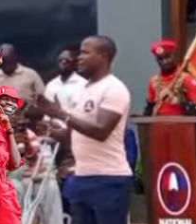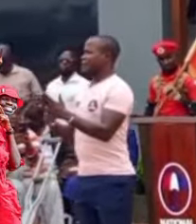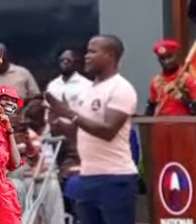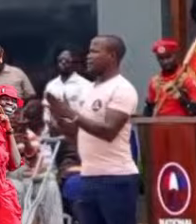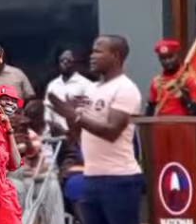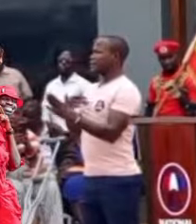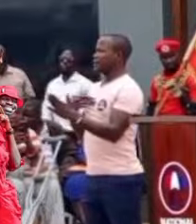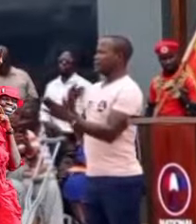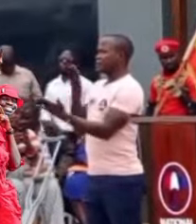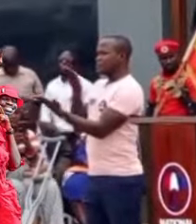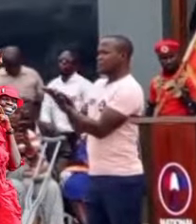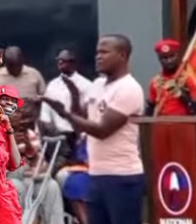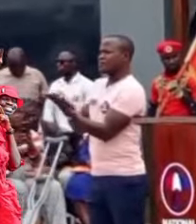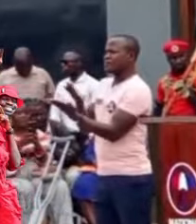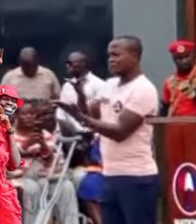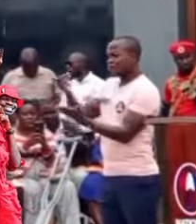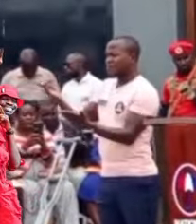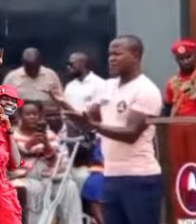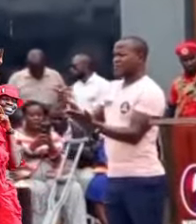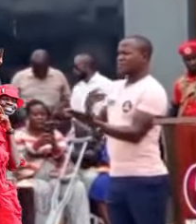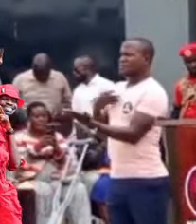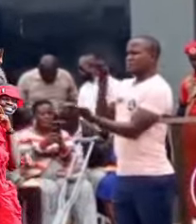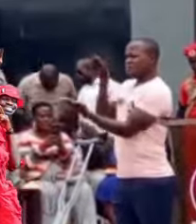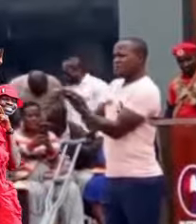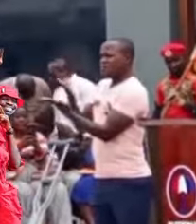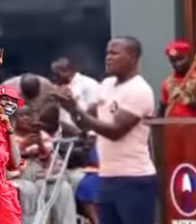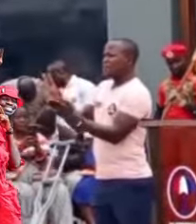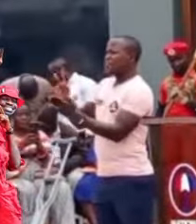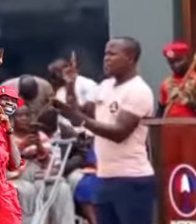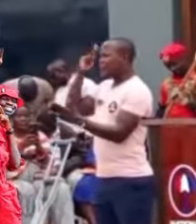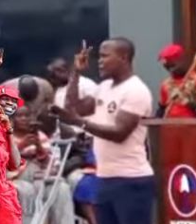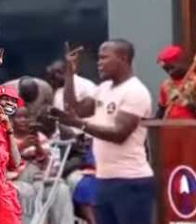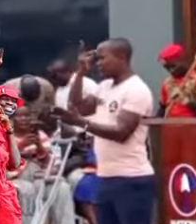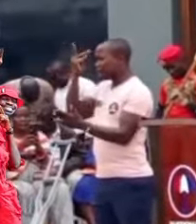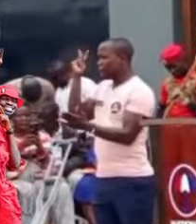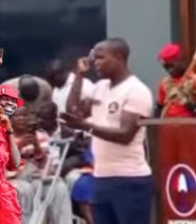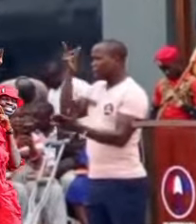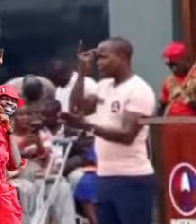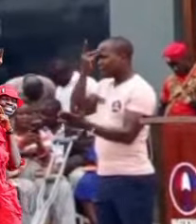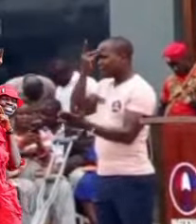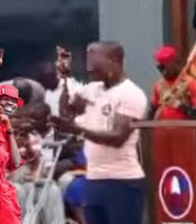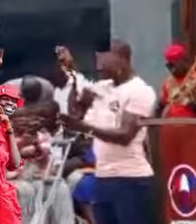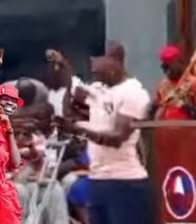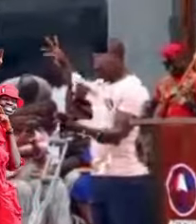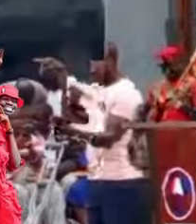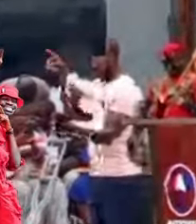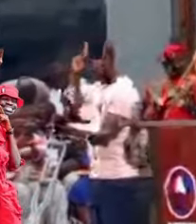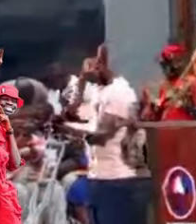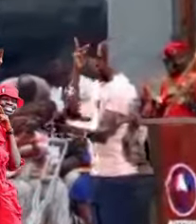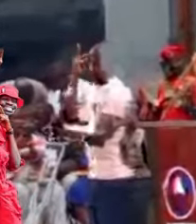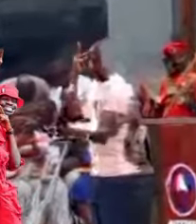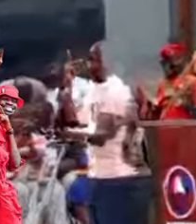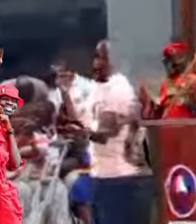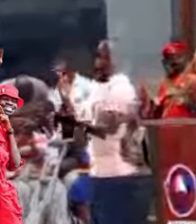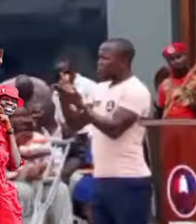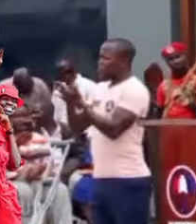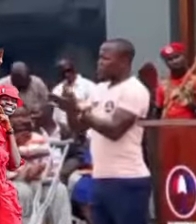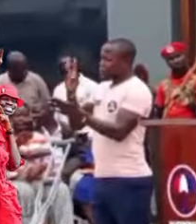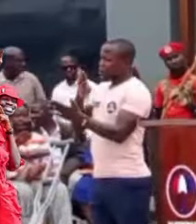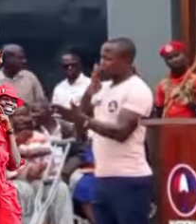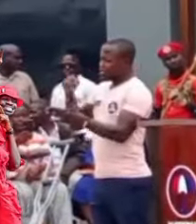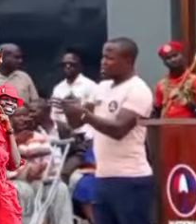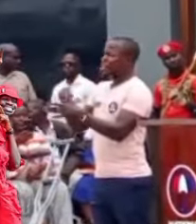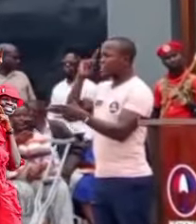So that we intend to, as a policy, as a government policy, because we will